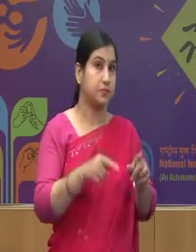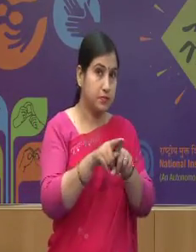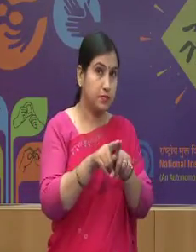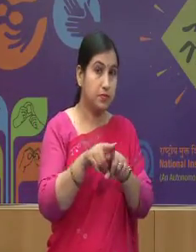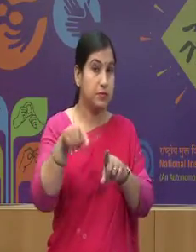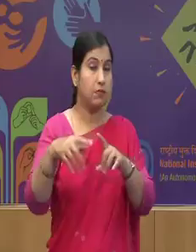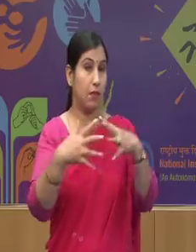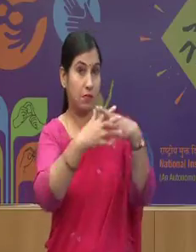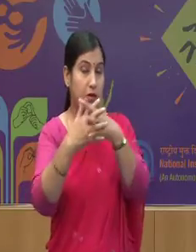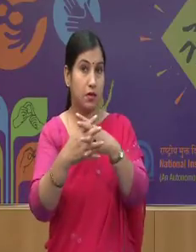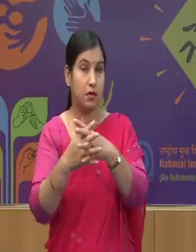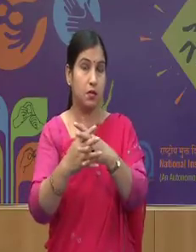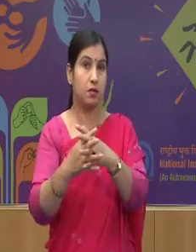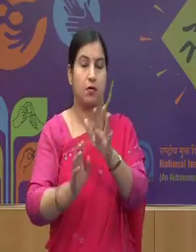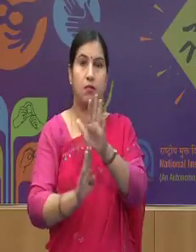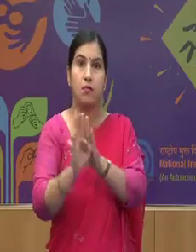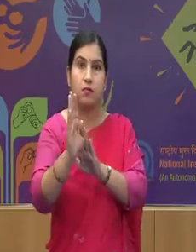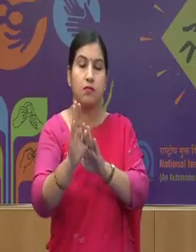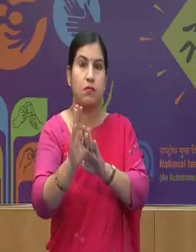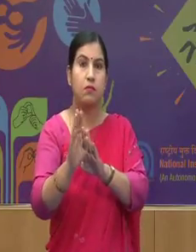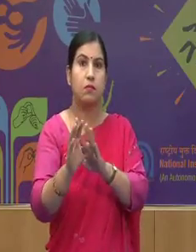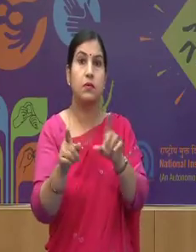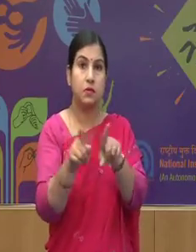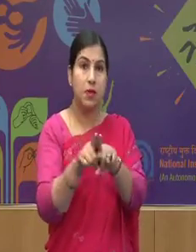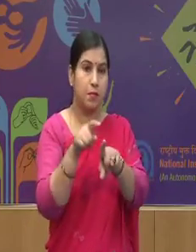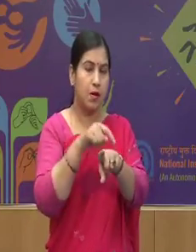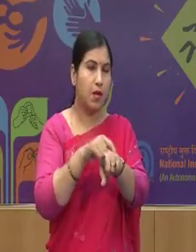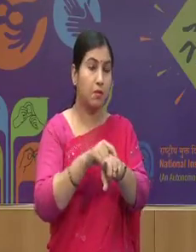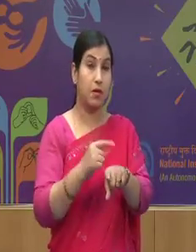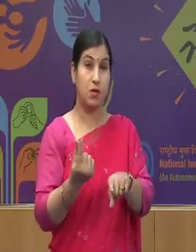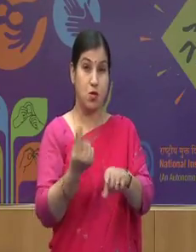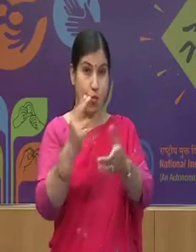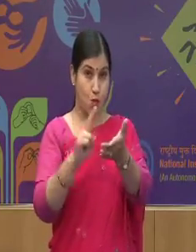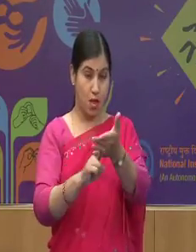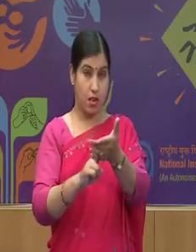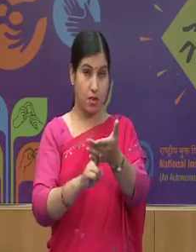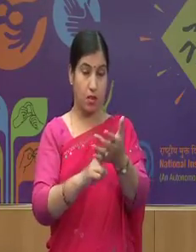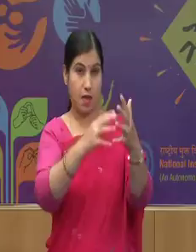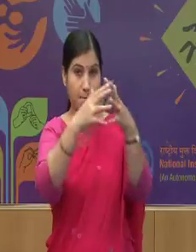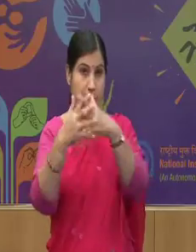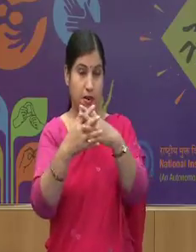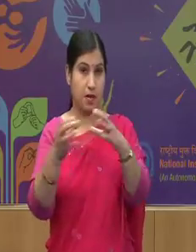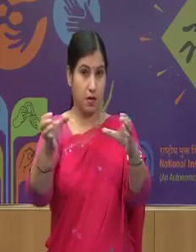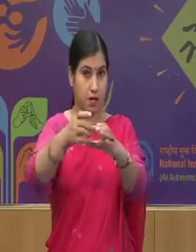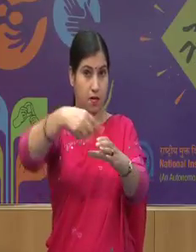And during this time, in fact, United States of America developed as a